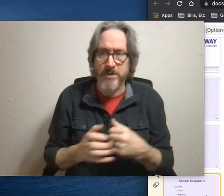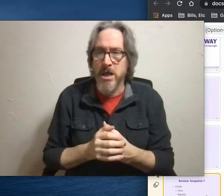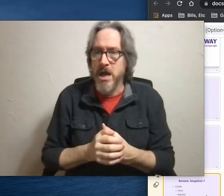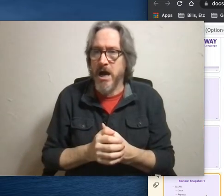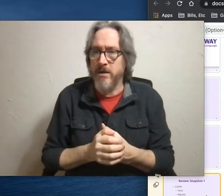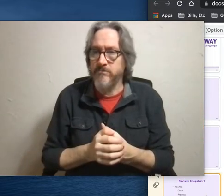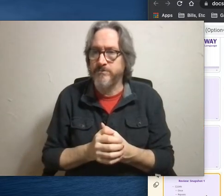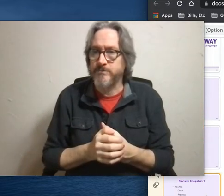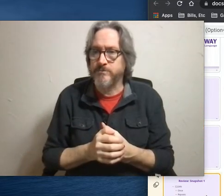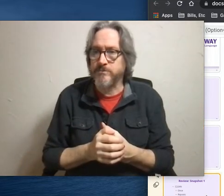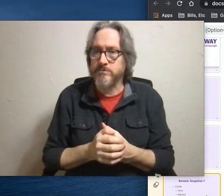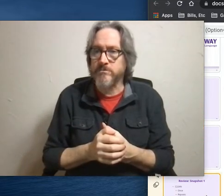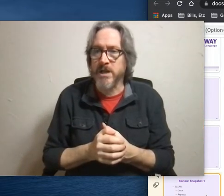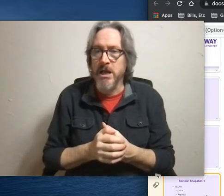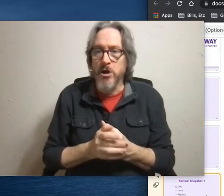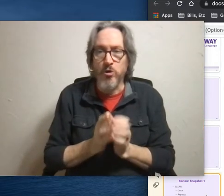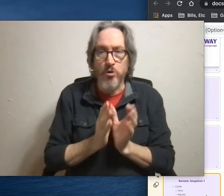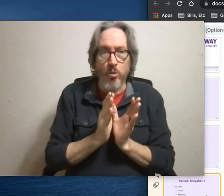right?